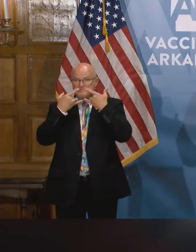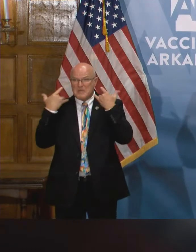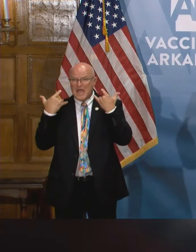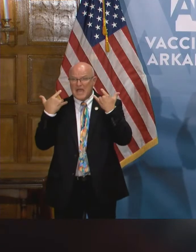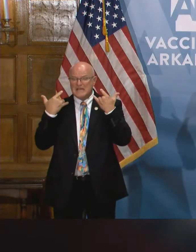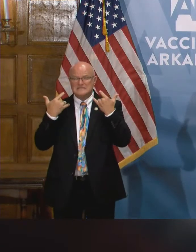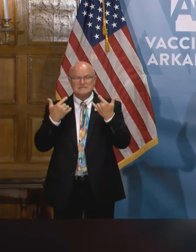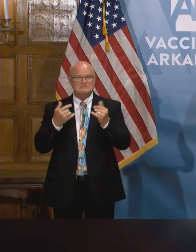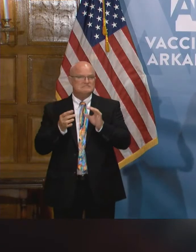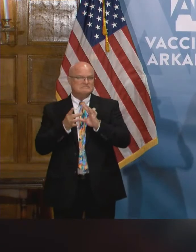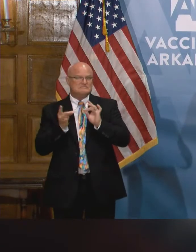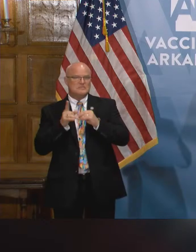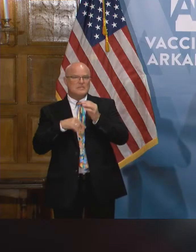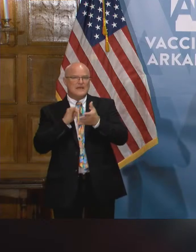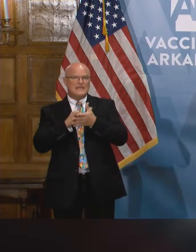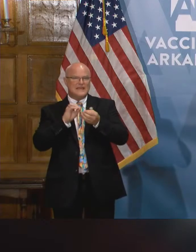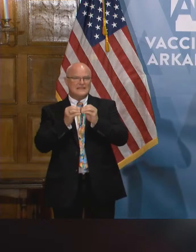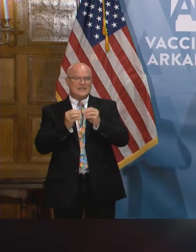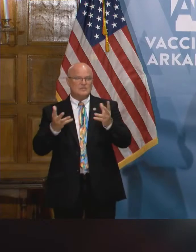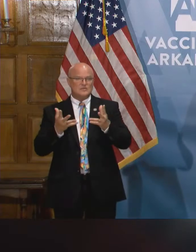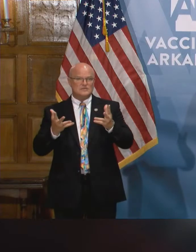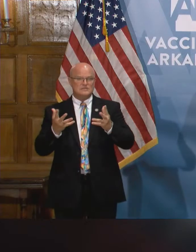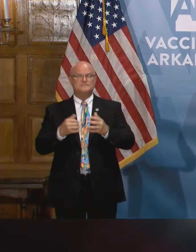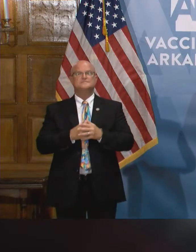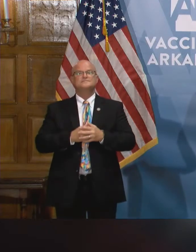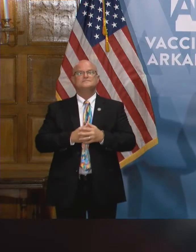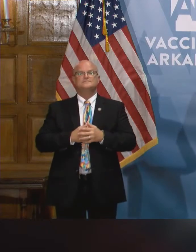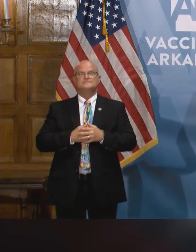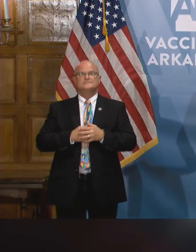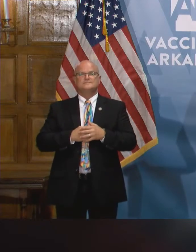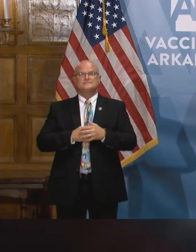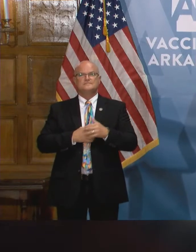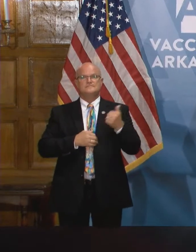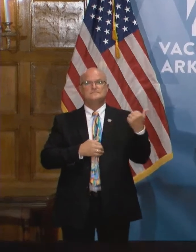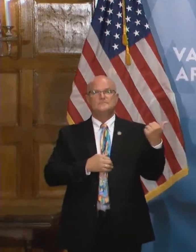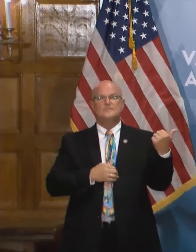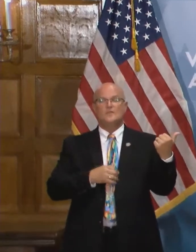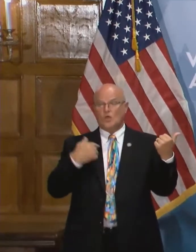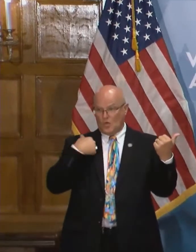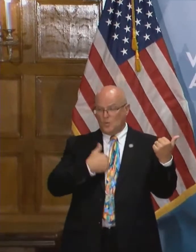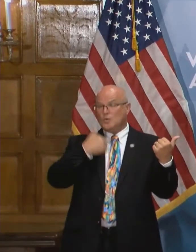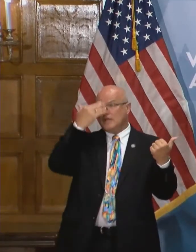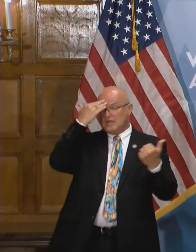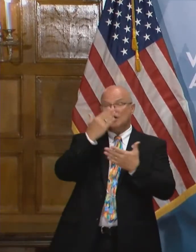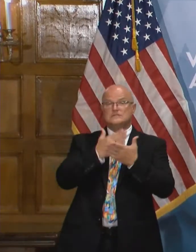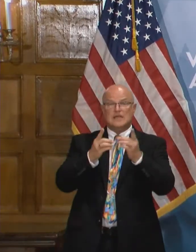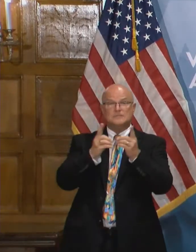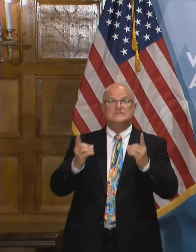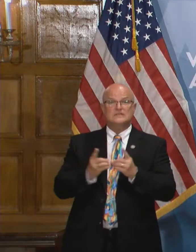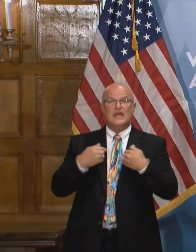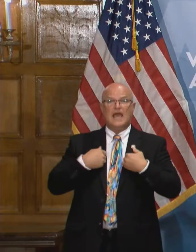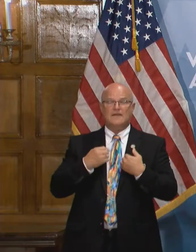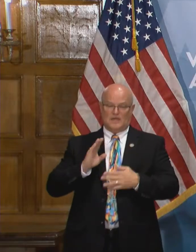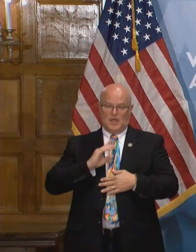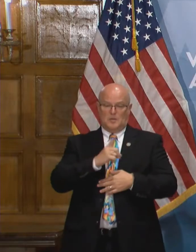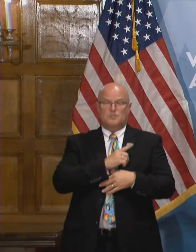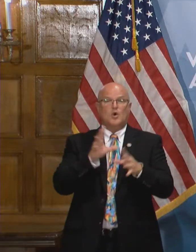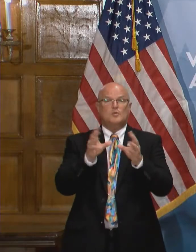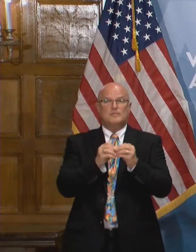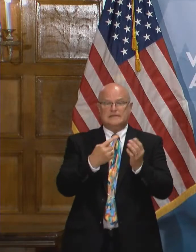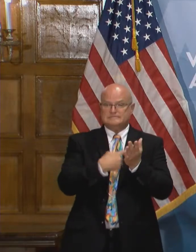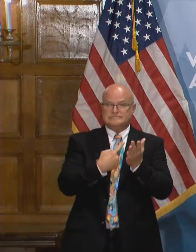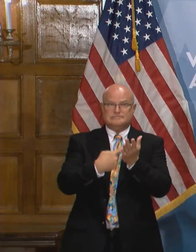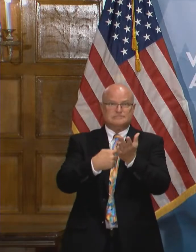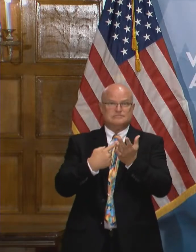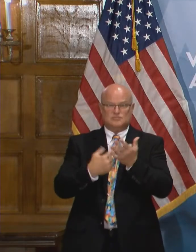have any update in terms of what the numbers are statewide? No, we know the districts are having board meetings